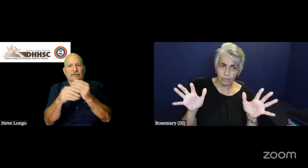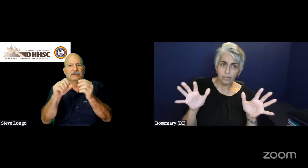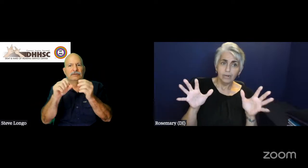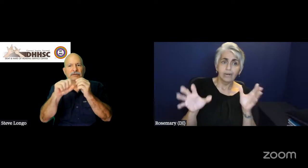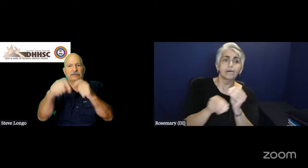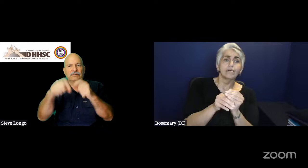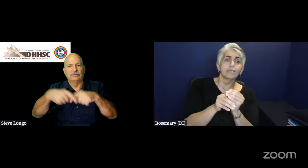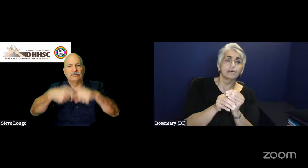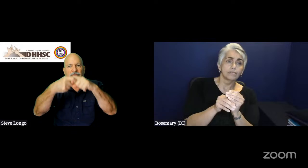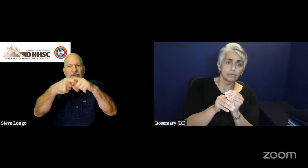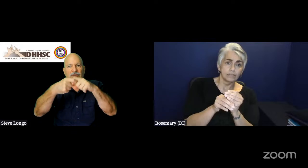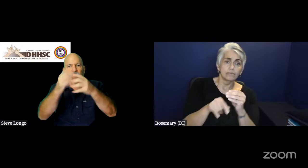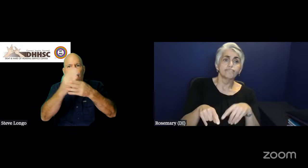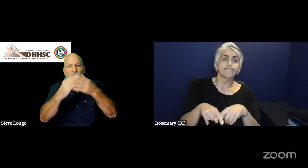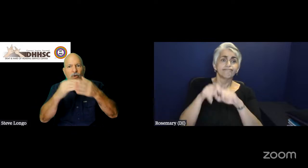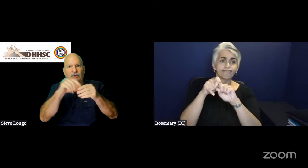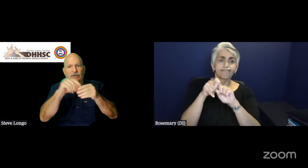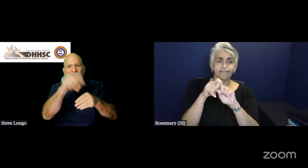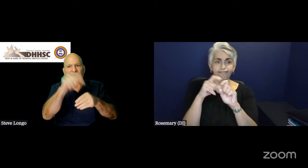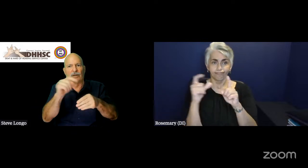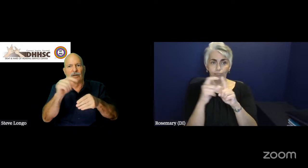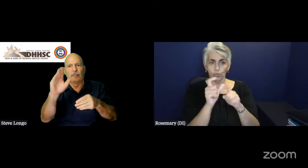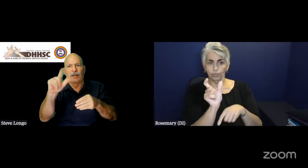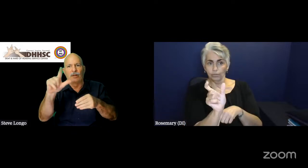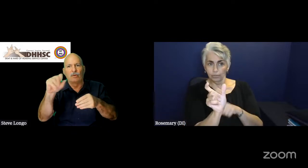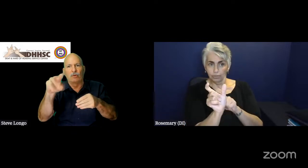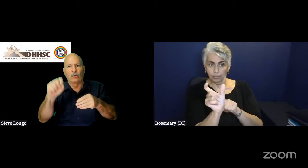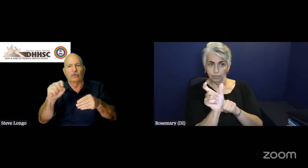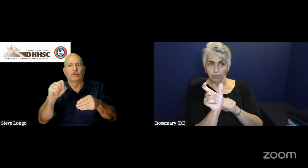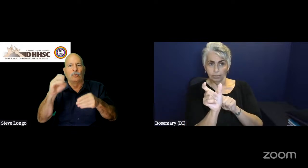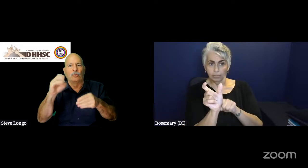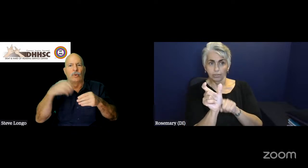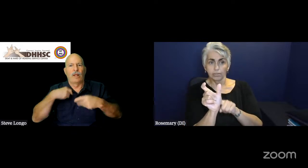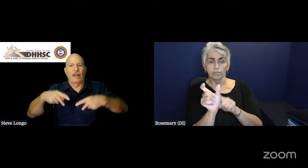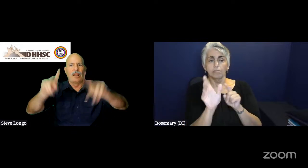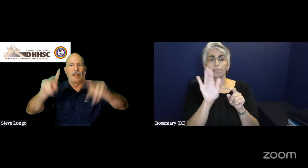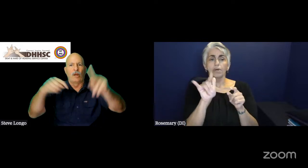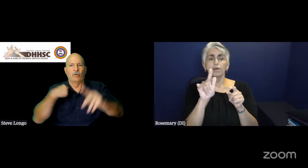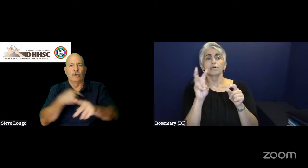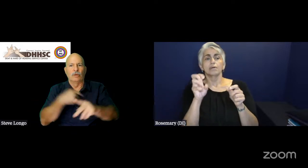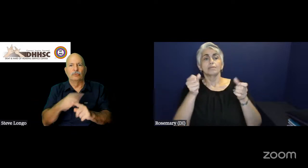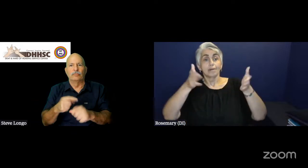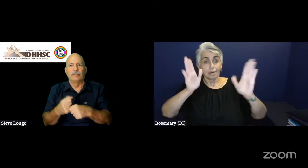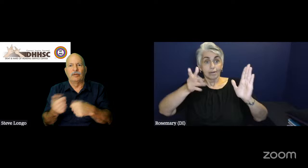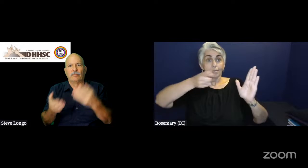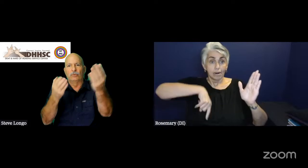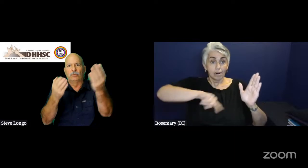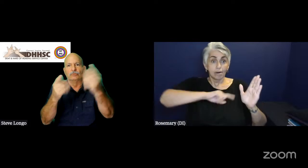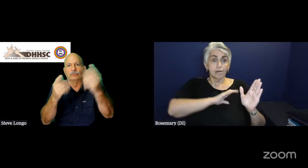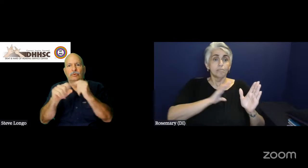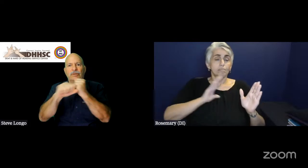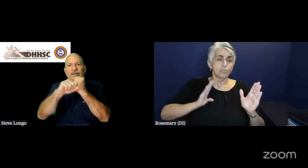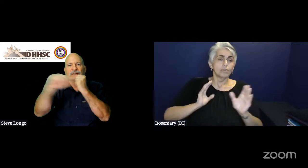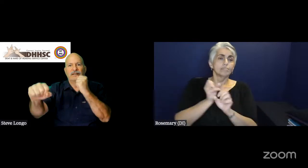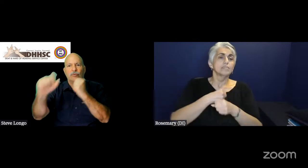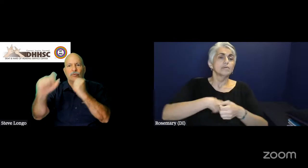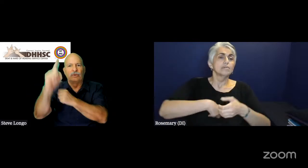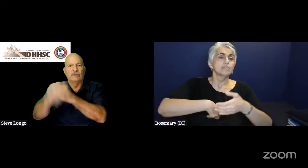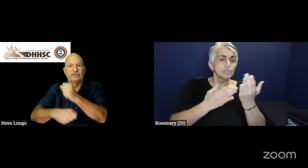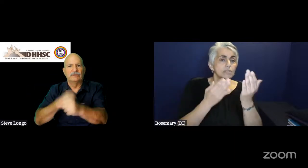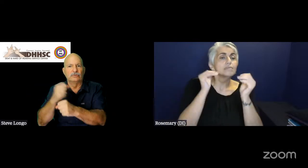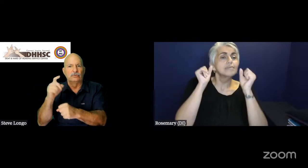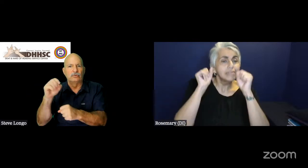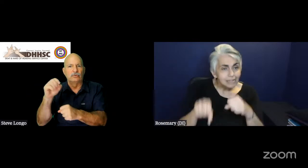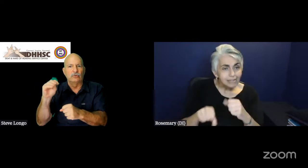motion. We did already do that, and we added the term suspension or exception.